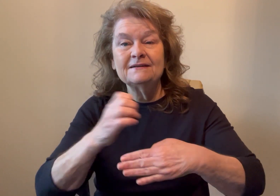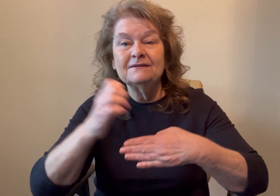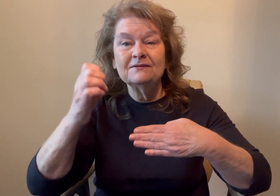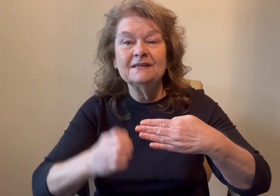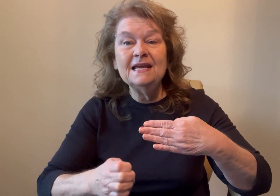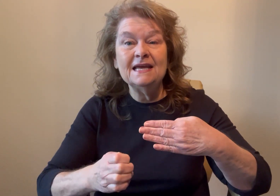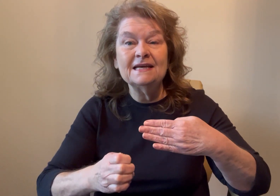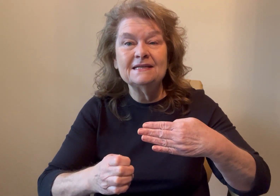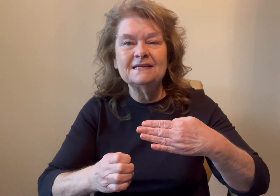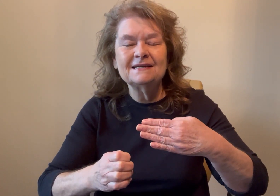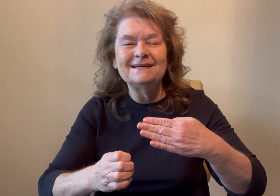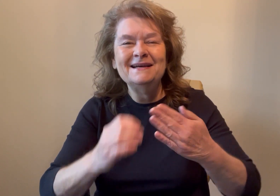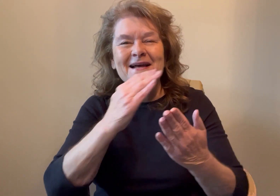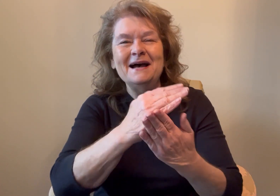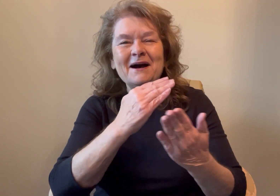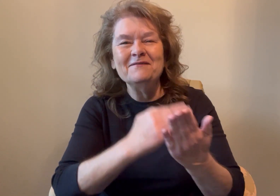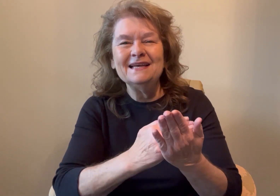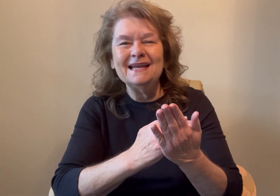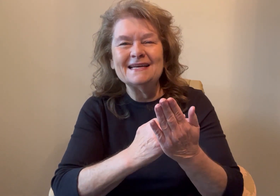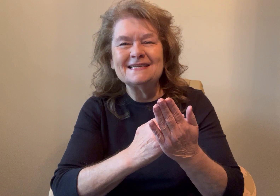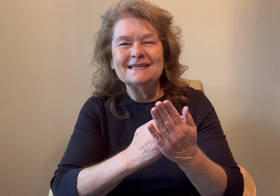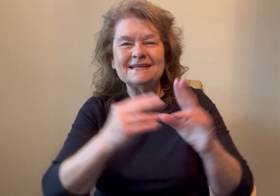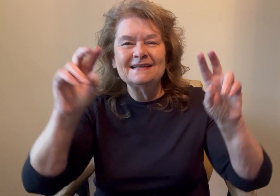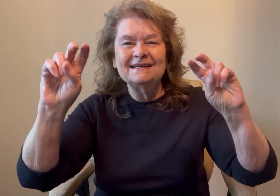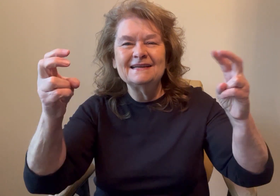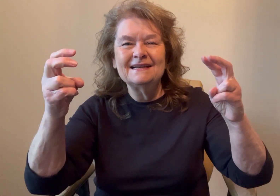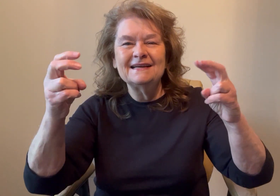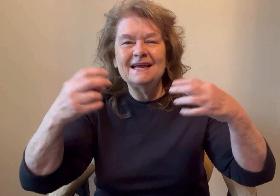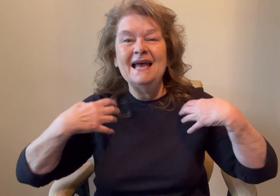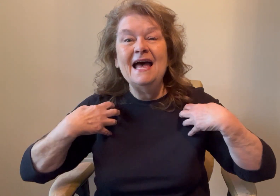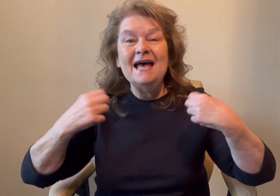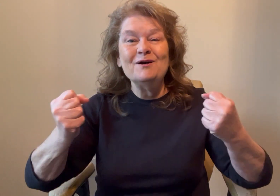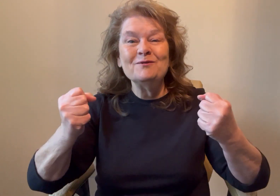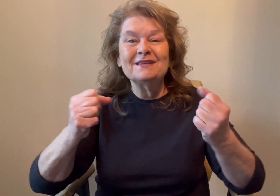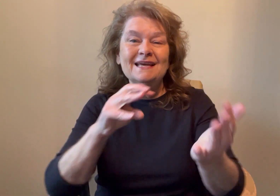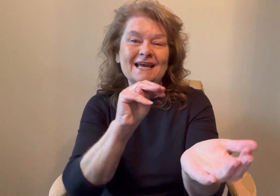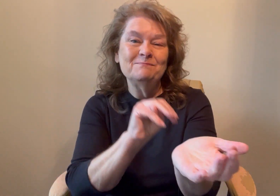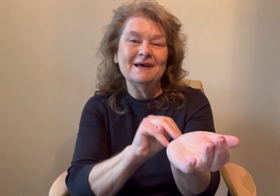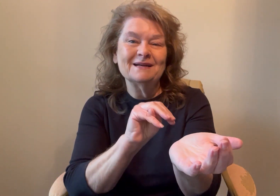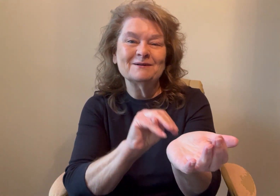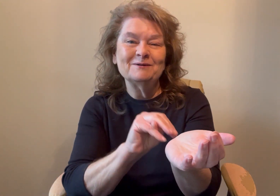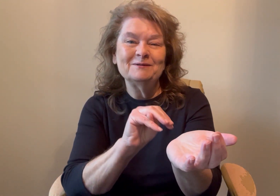or the end of the lesson, health and medical.